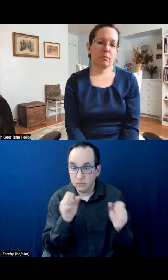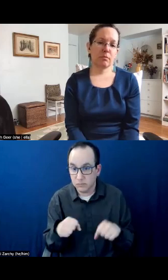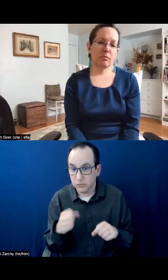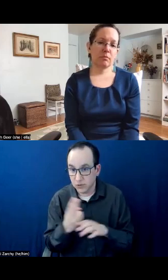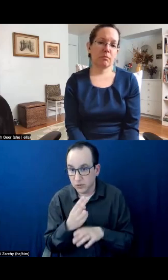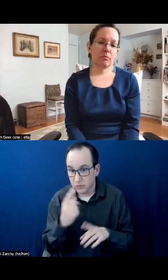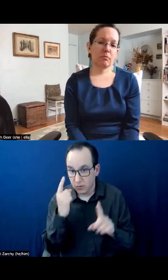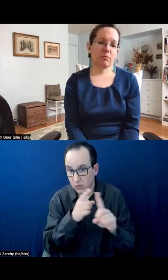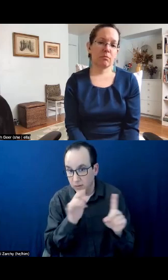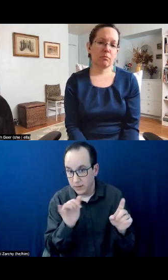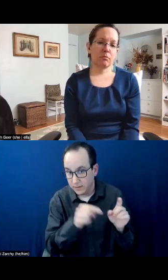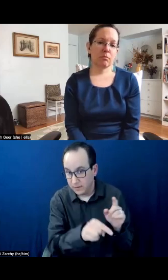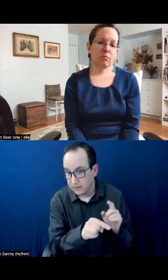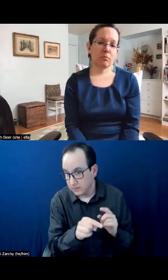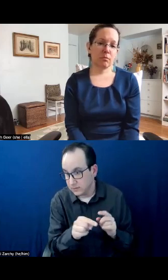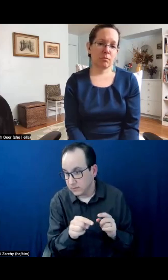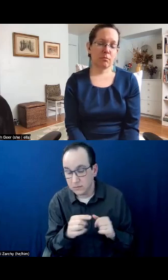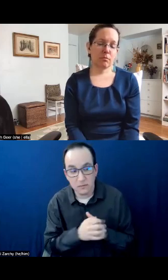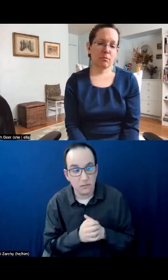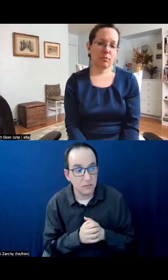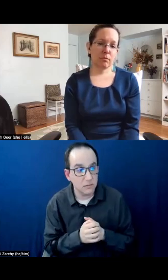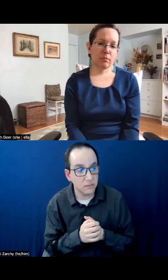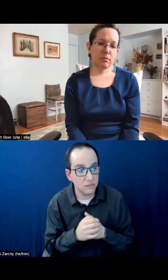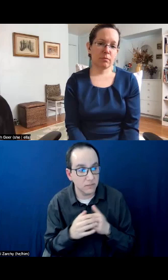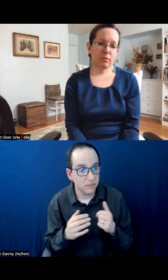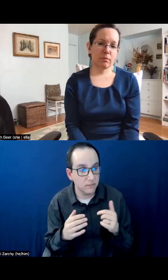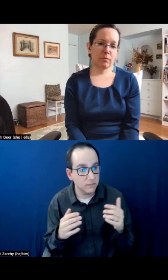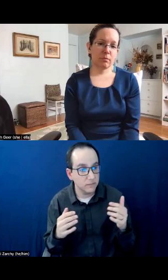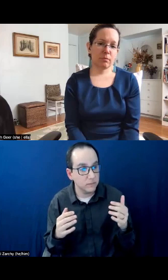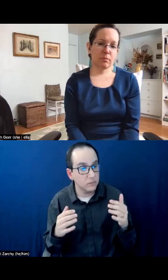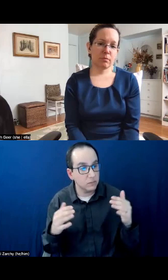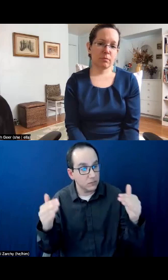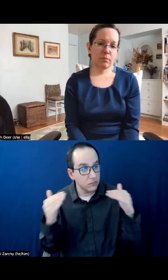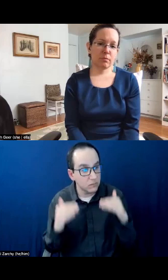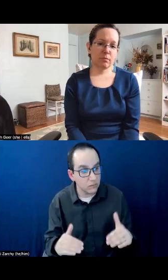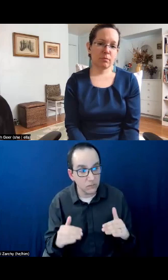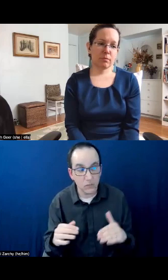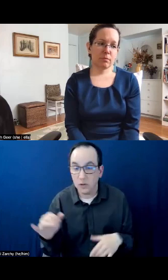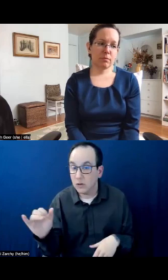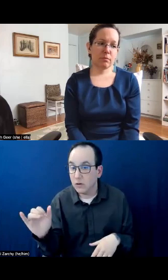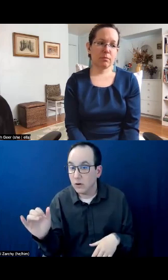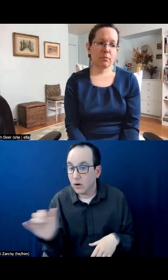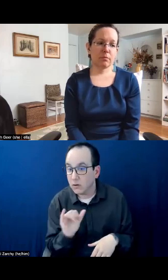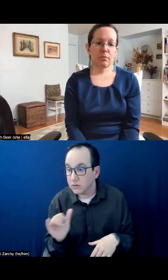thing. So you could use a goal like this for your student.